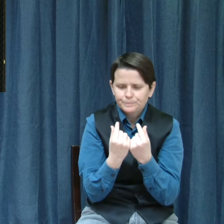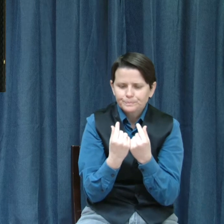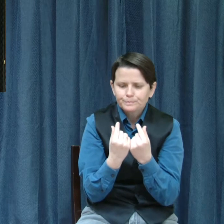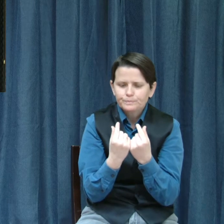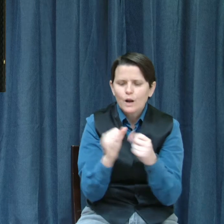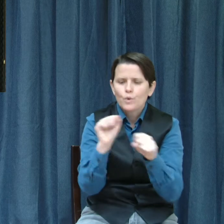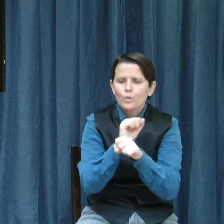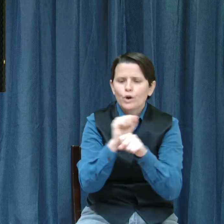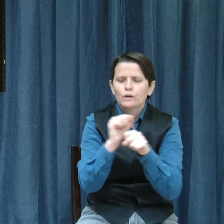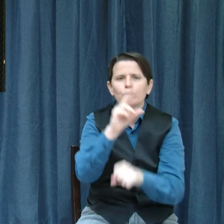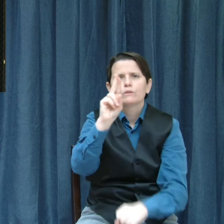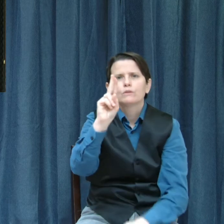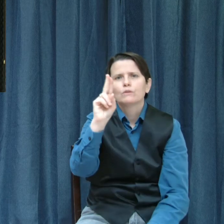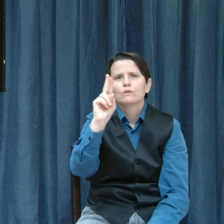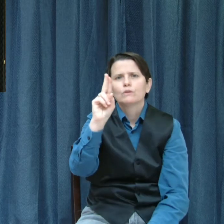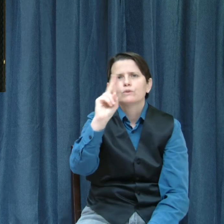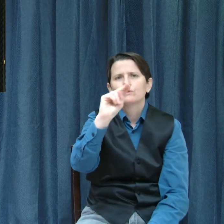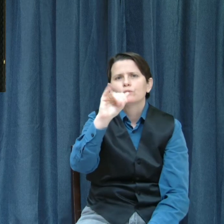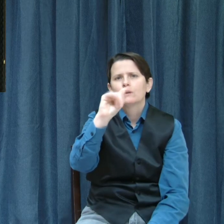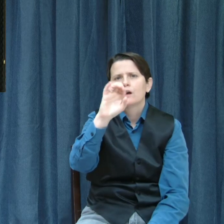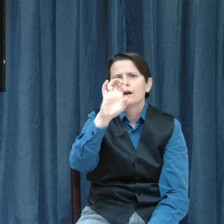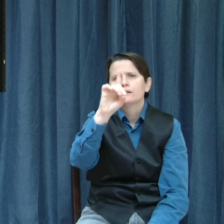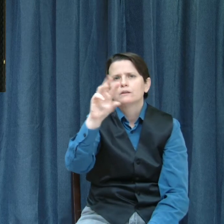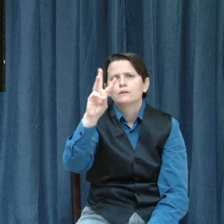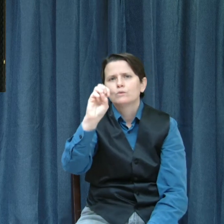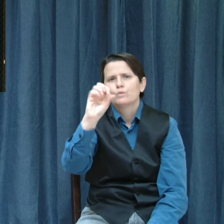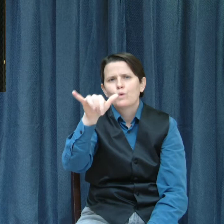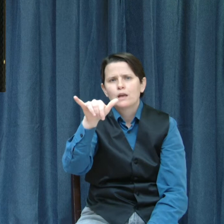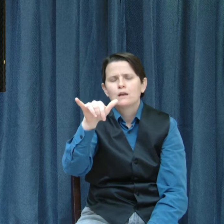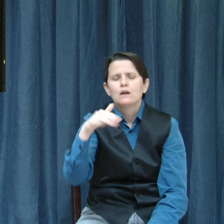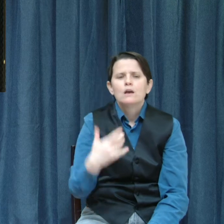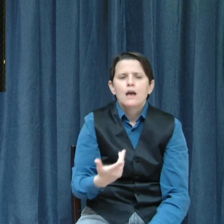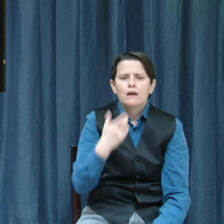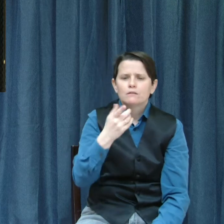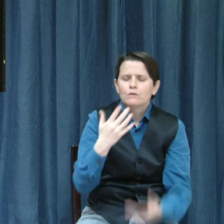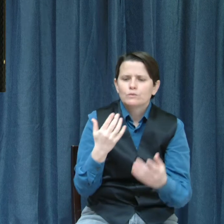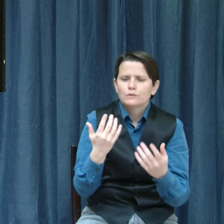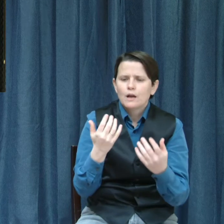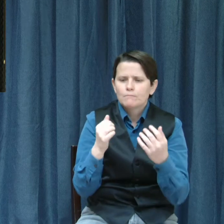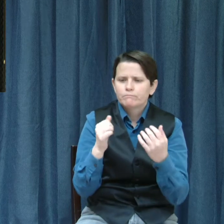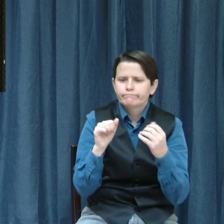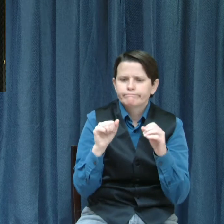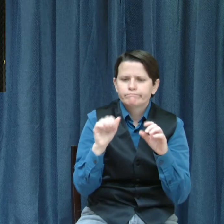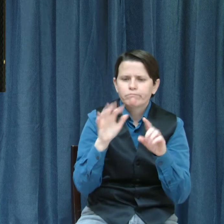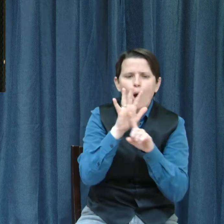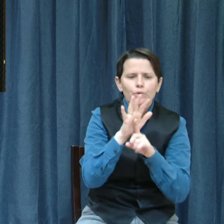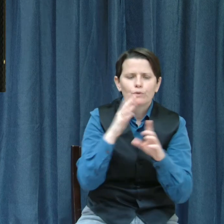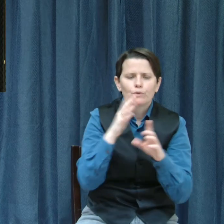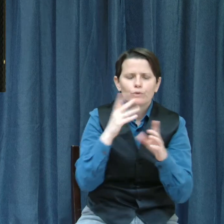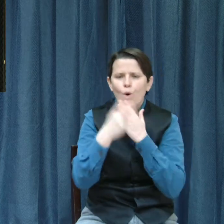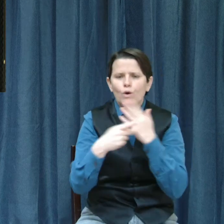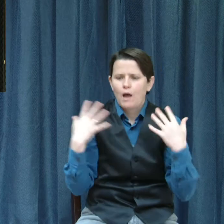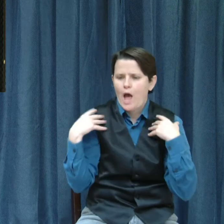Way and what was really popular then about healthy neighborhoods. And so we were creating healthy neighborhoods. It